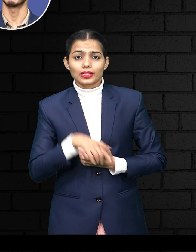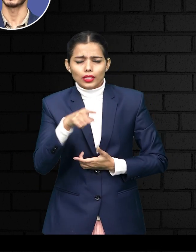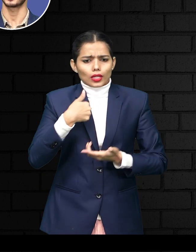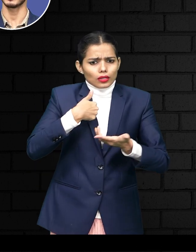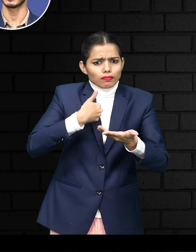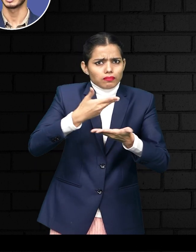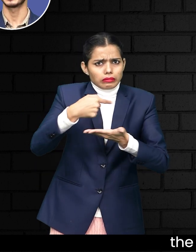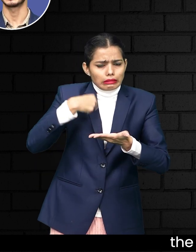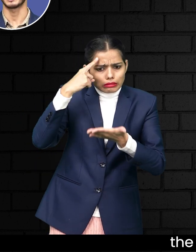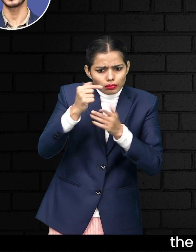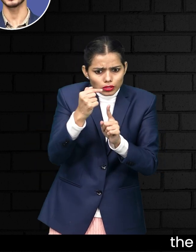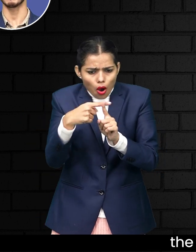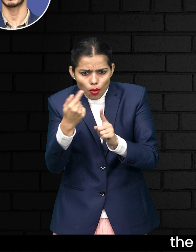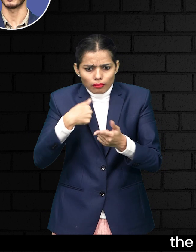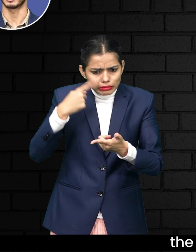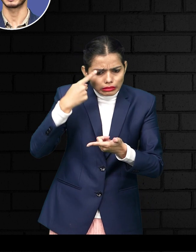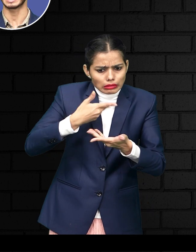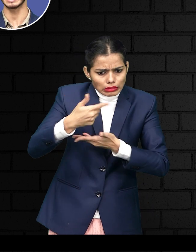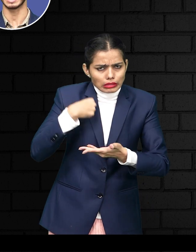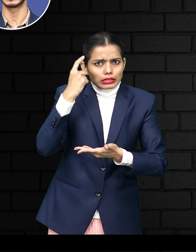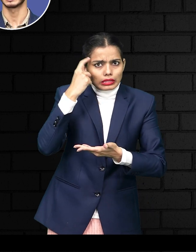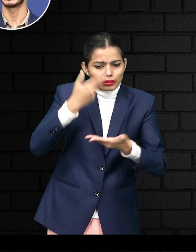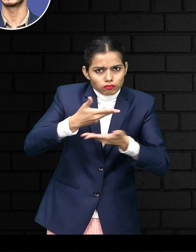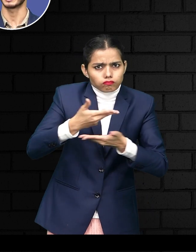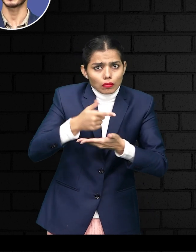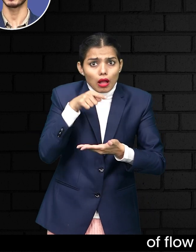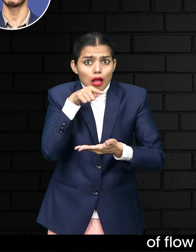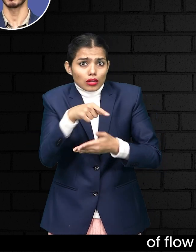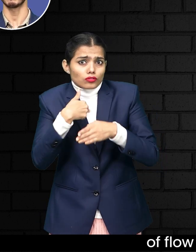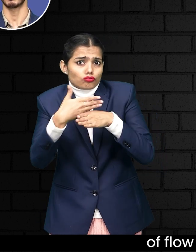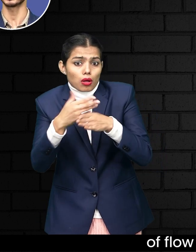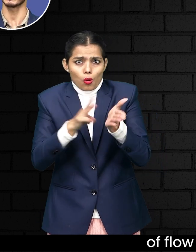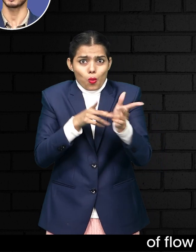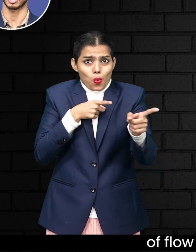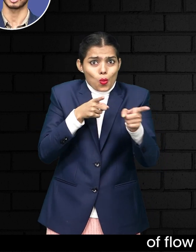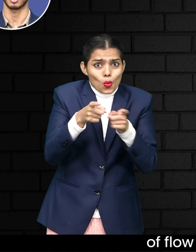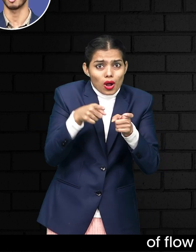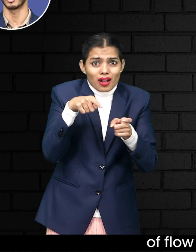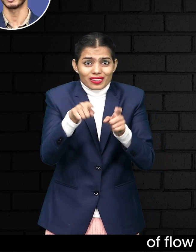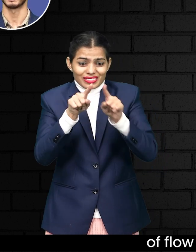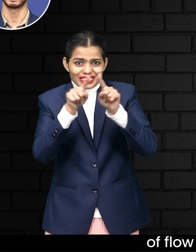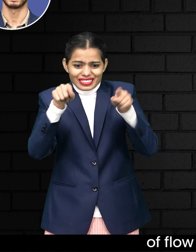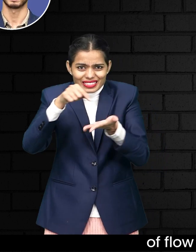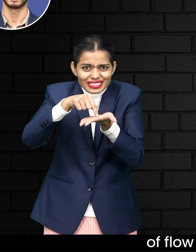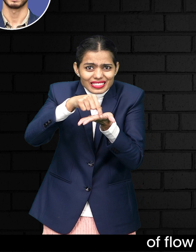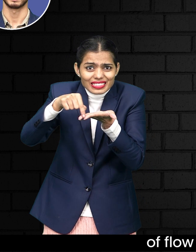By convention, the direction of current is taken as the direction of flow of positive charge or